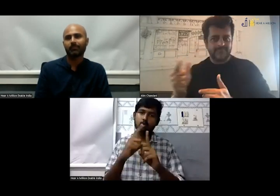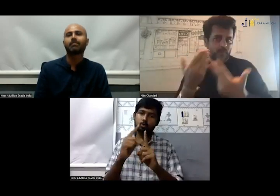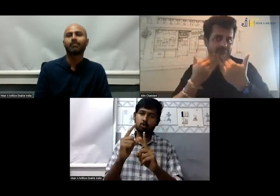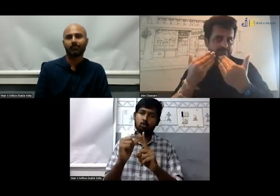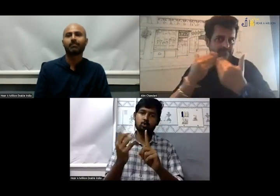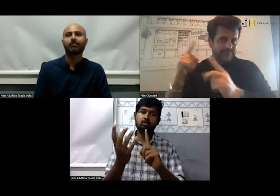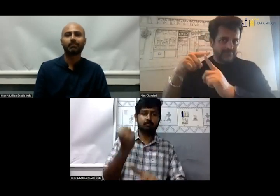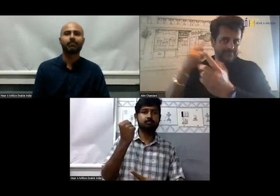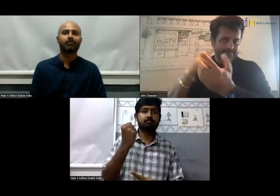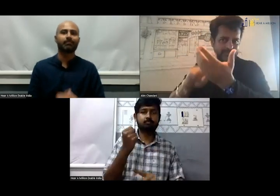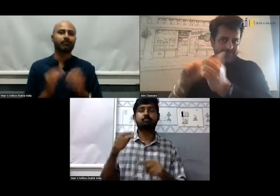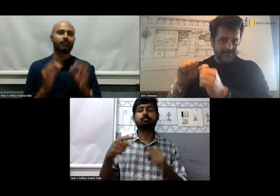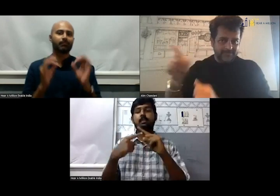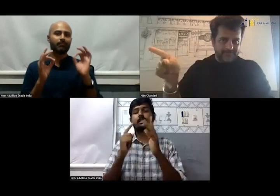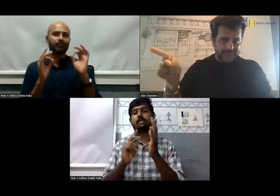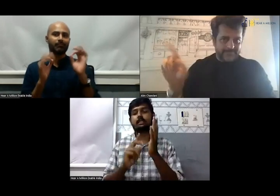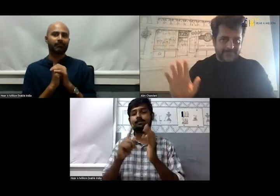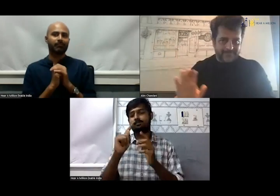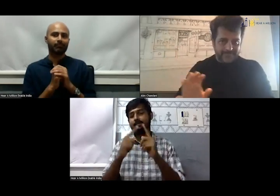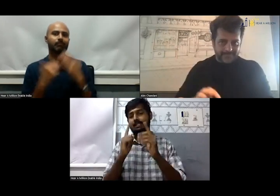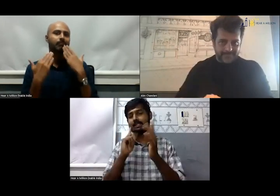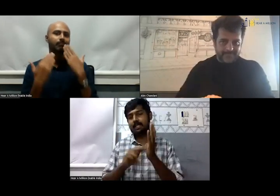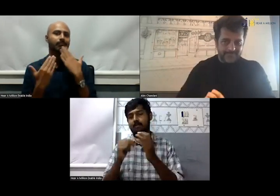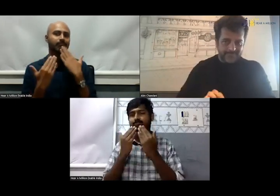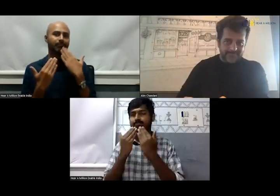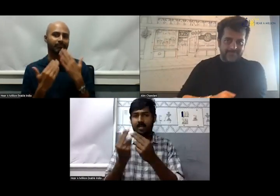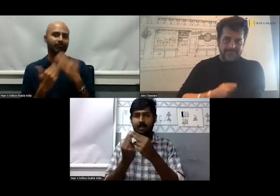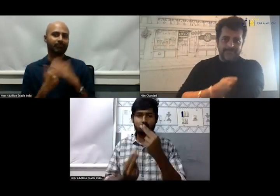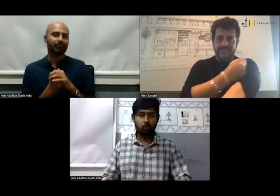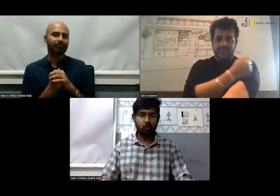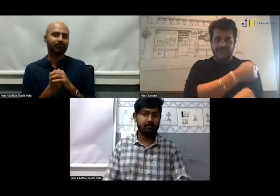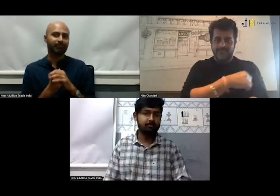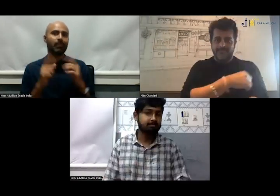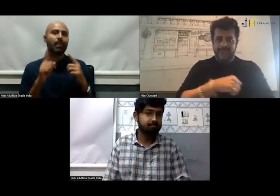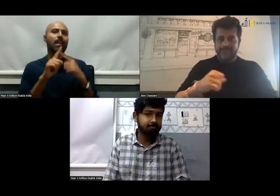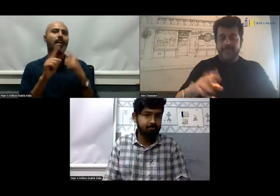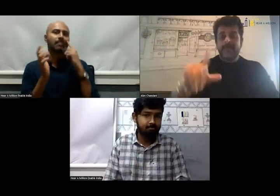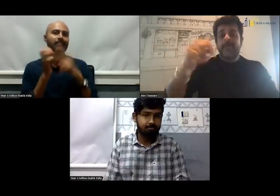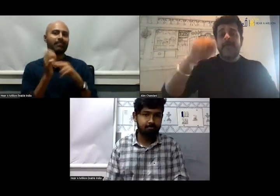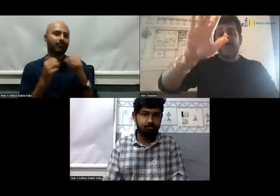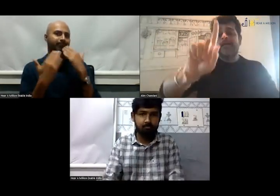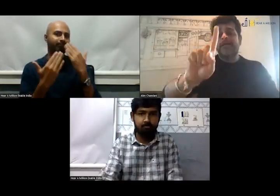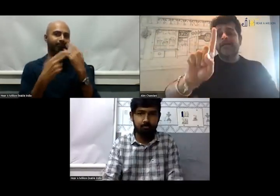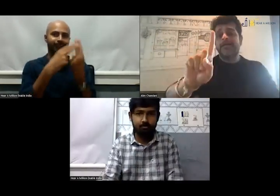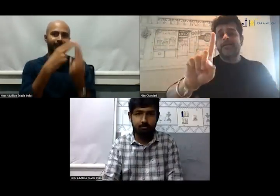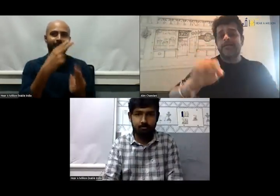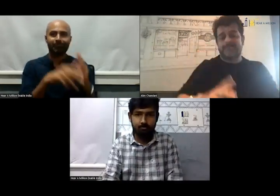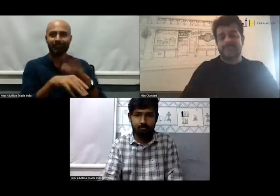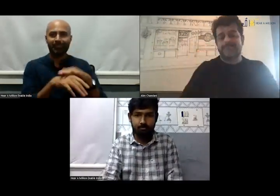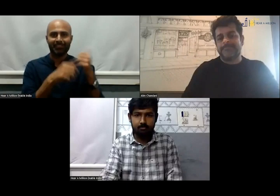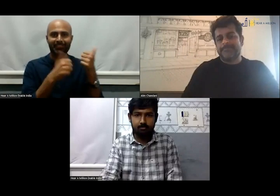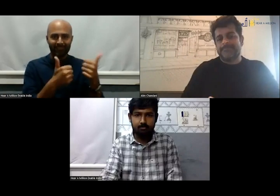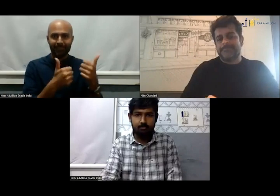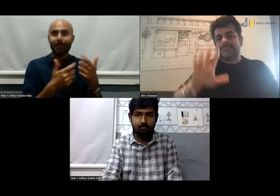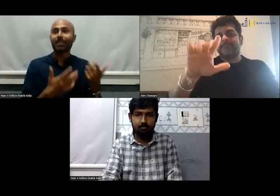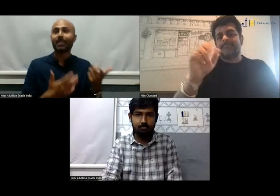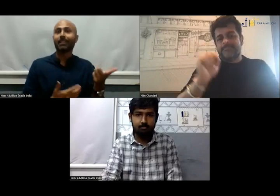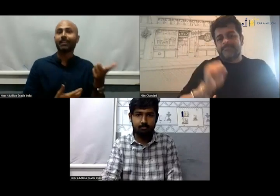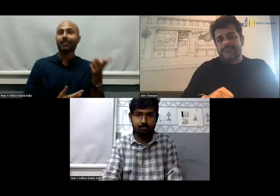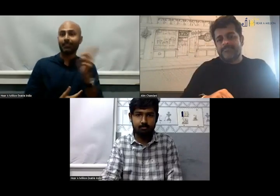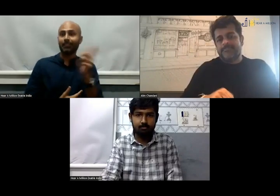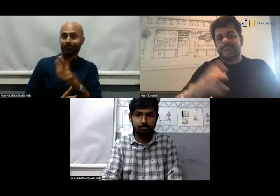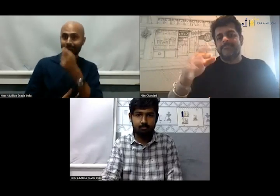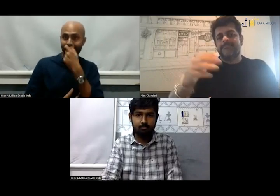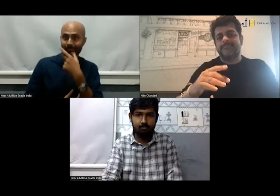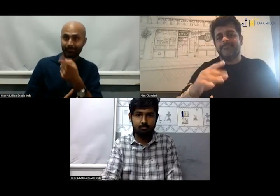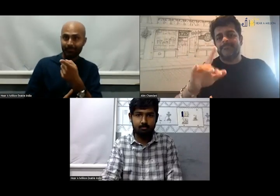be patient, and we will do this with determination. Thank you, Tina, for sharing your message.